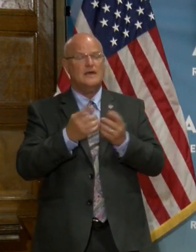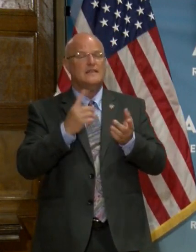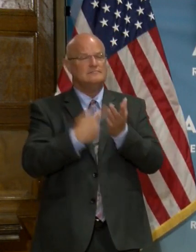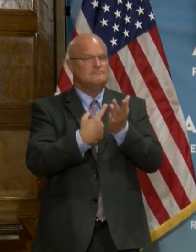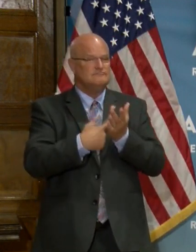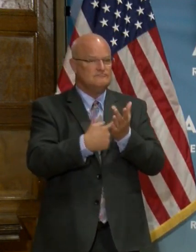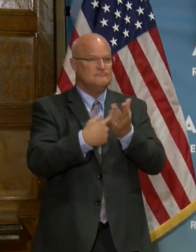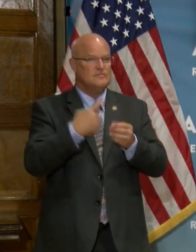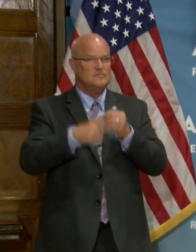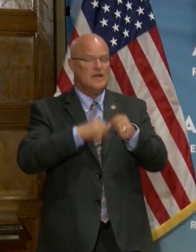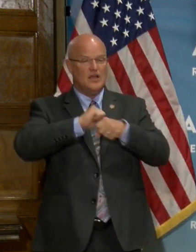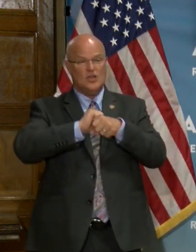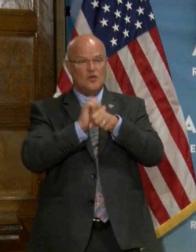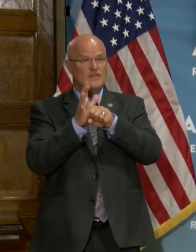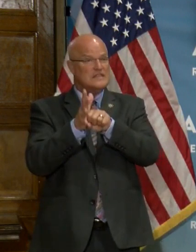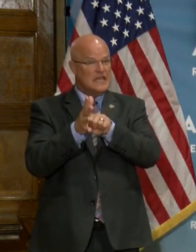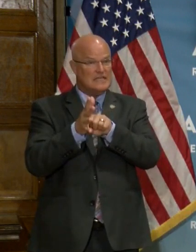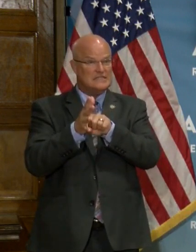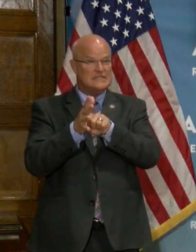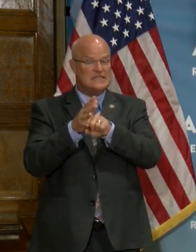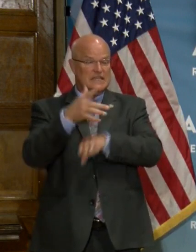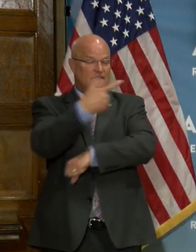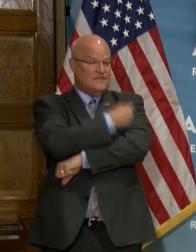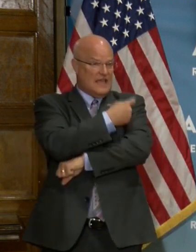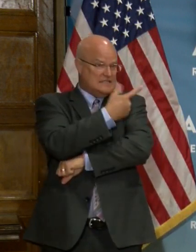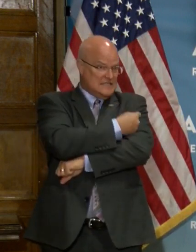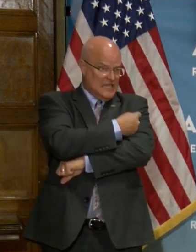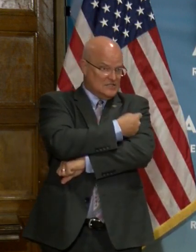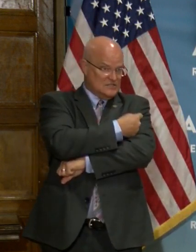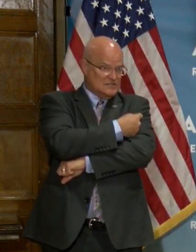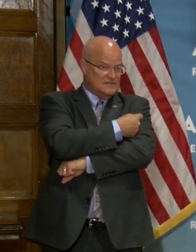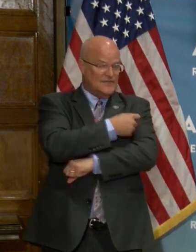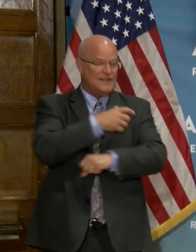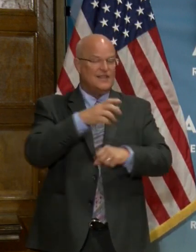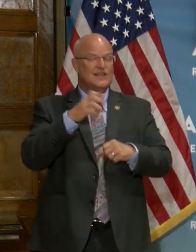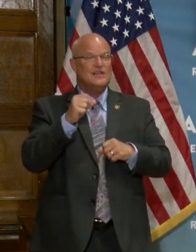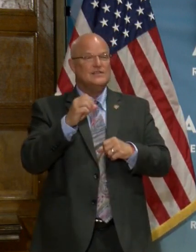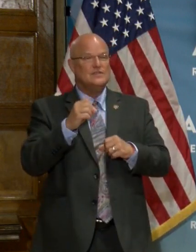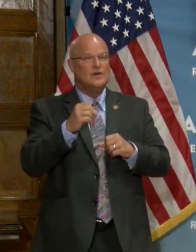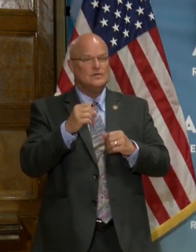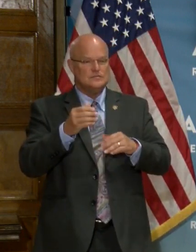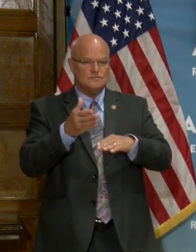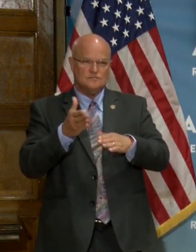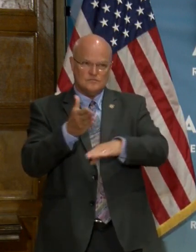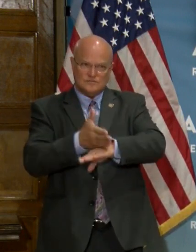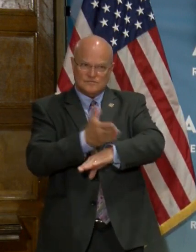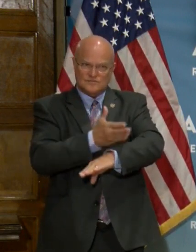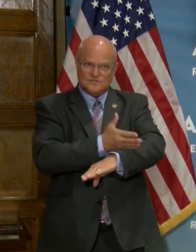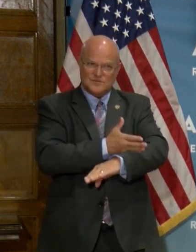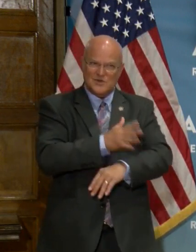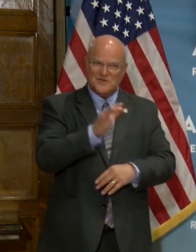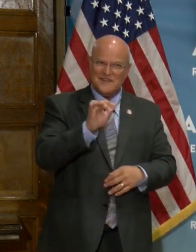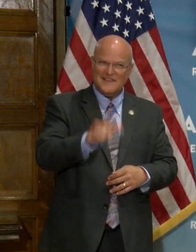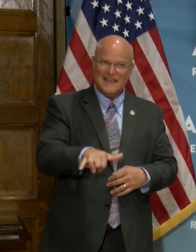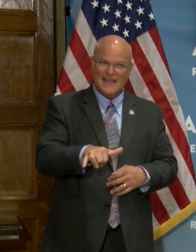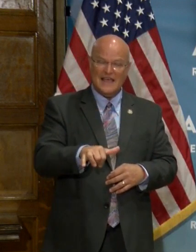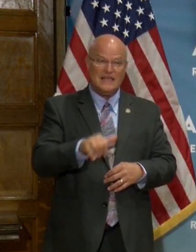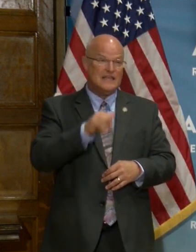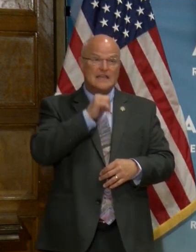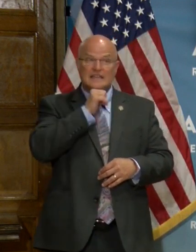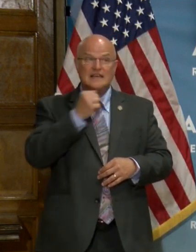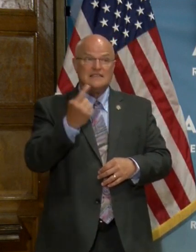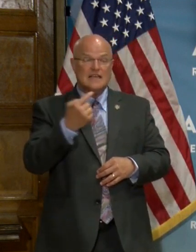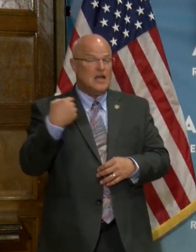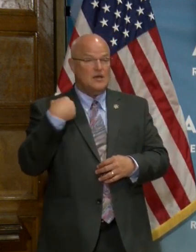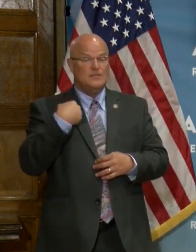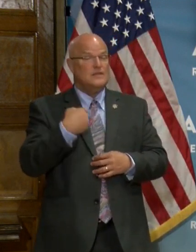talking about COVID-19 vaccinations, and so there's progress being made there. That's not something that